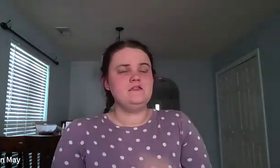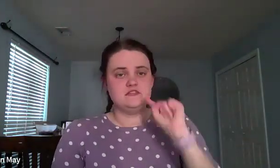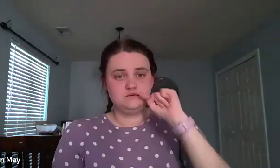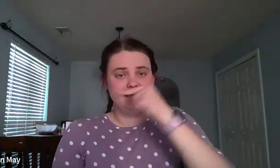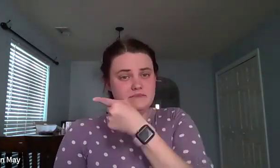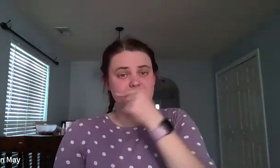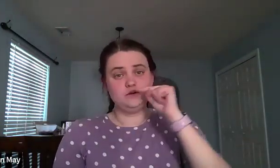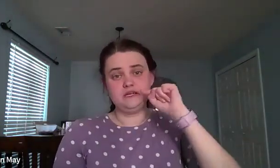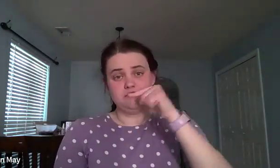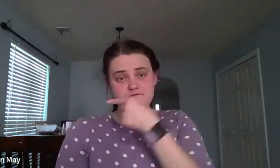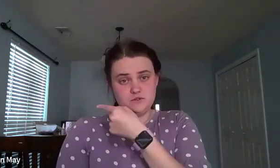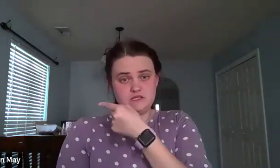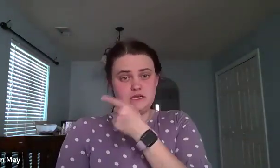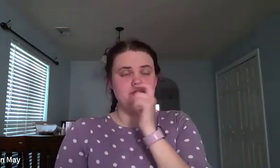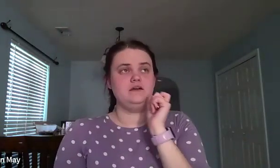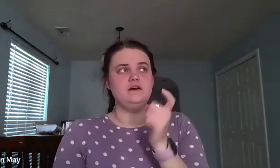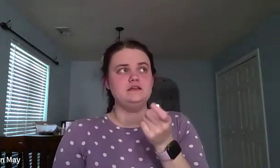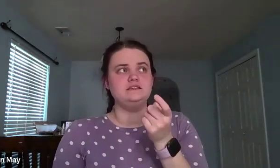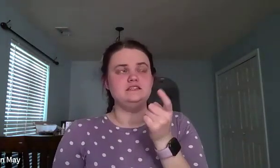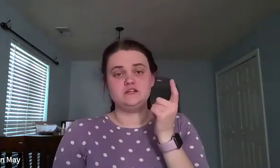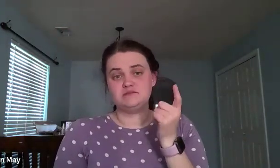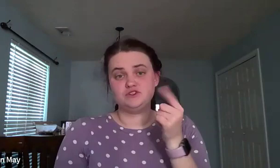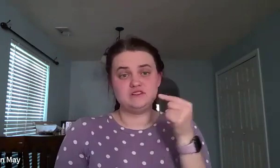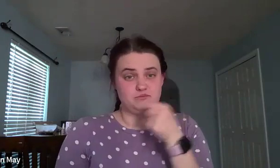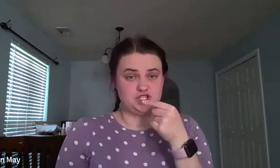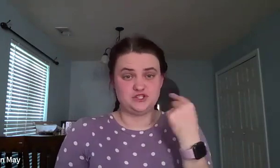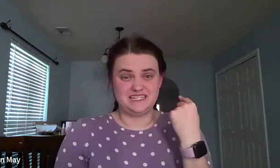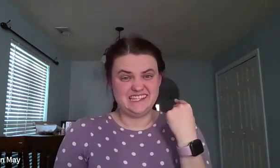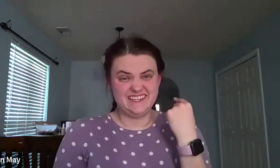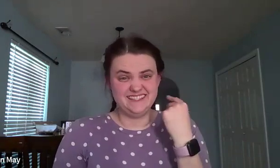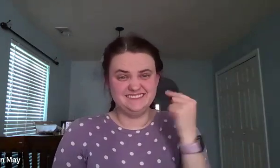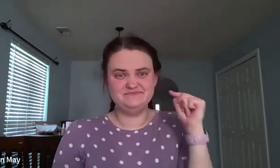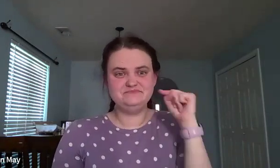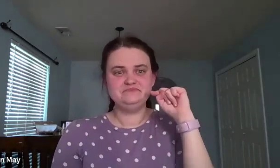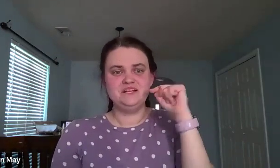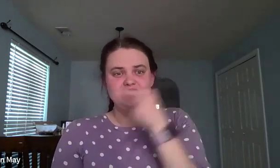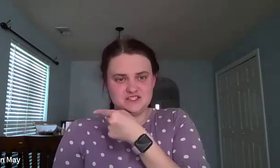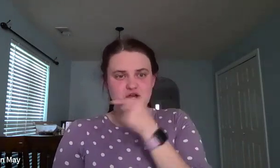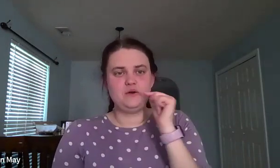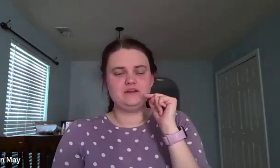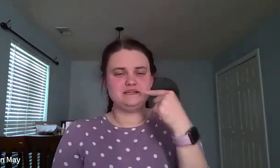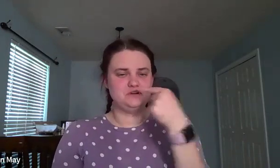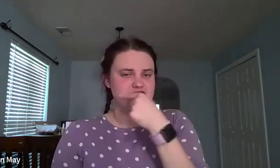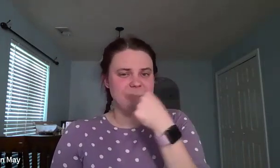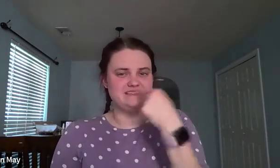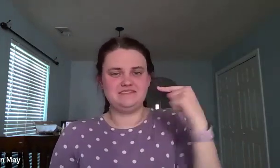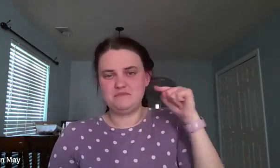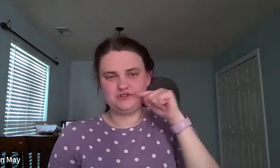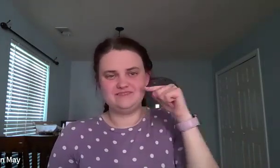This one can be a little bit confusing because it's very similar to like brushing your teeth. So, because like brushing your teeth is like the motion of